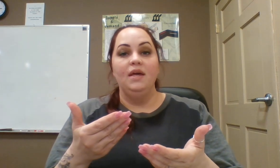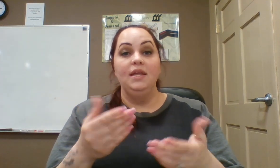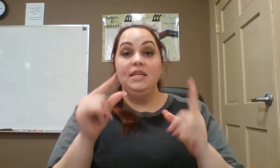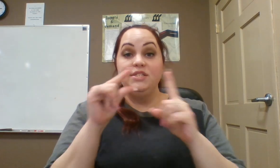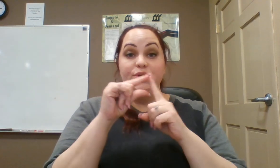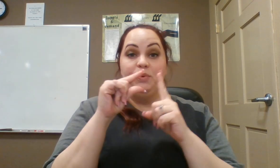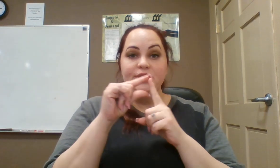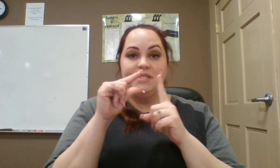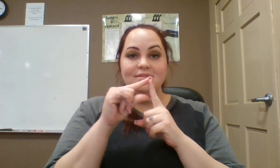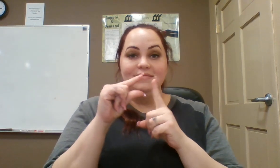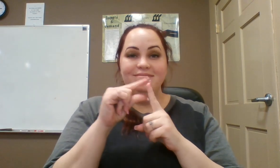These are your words.